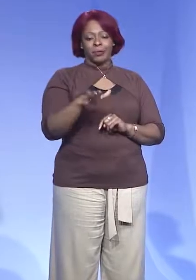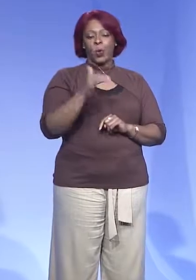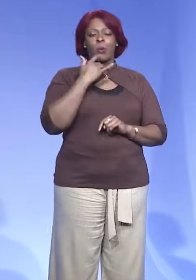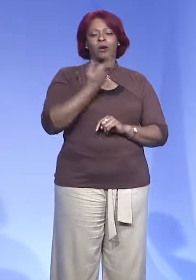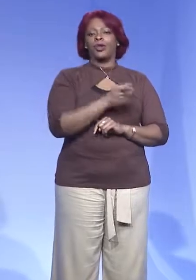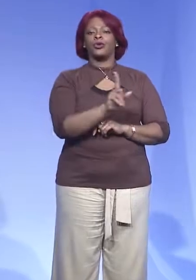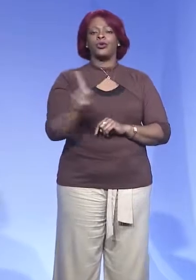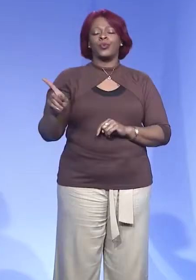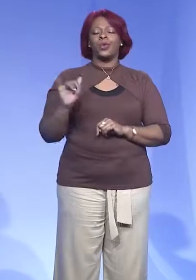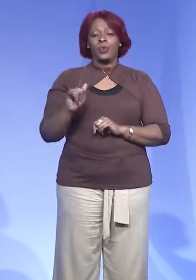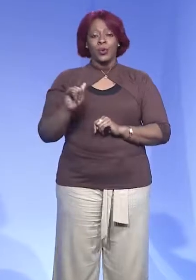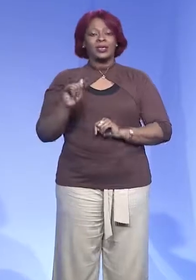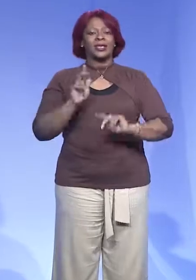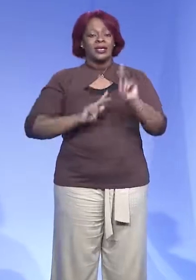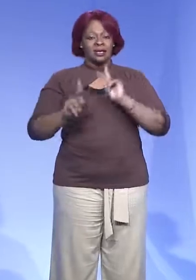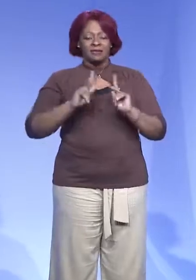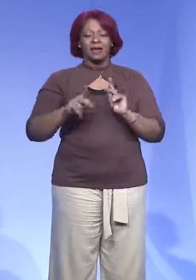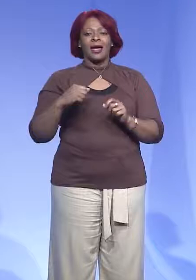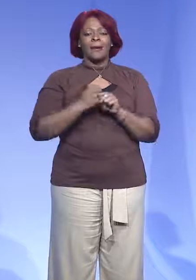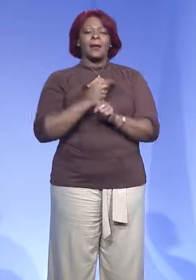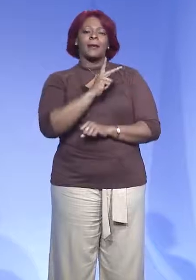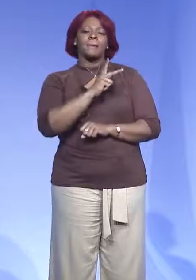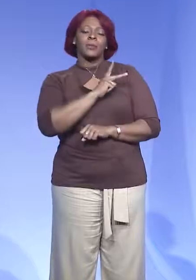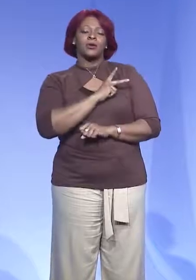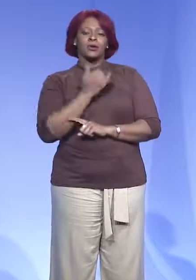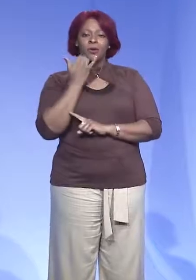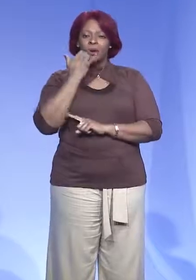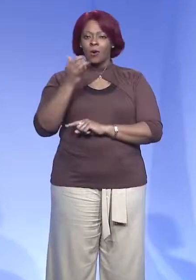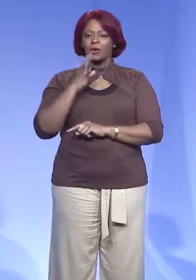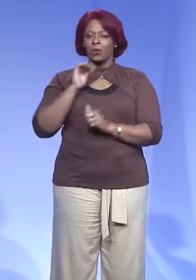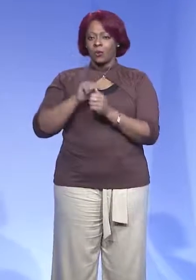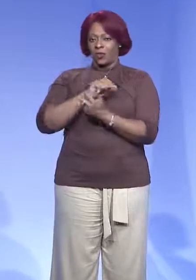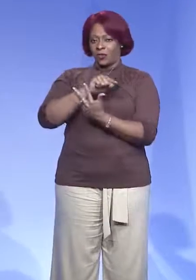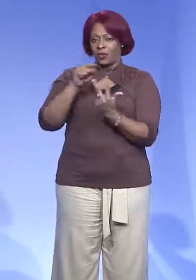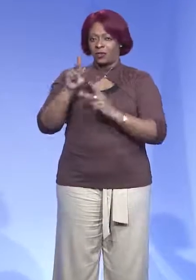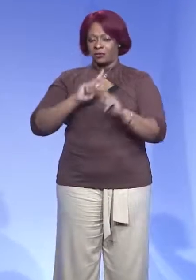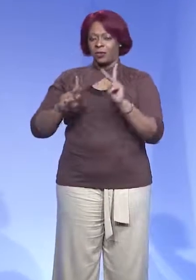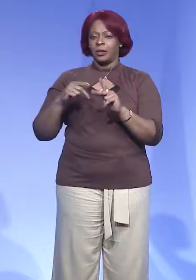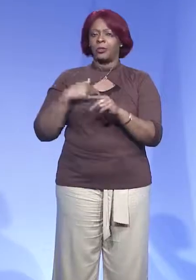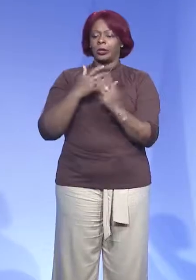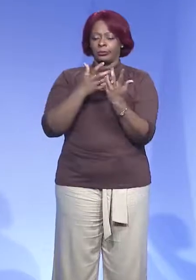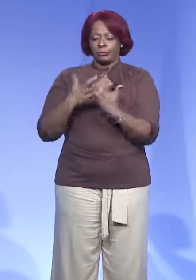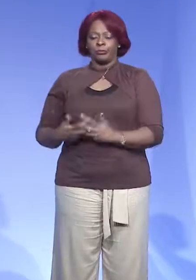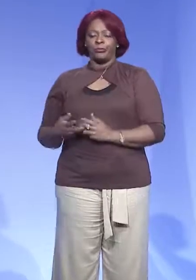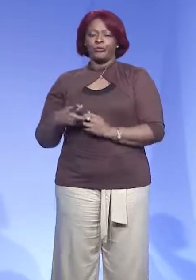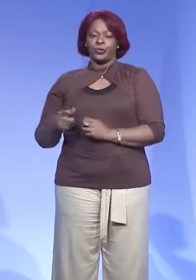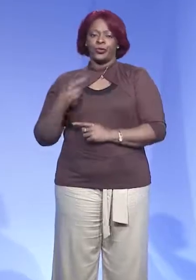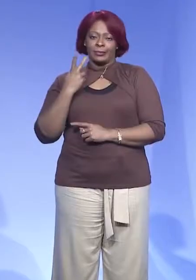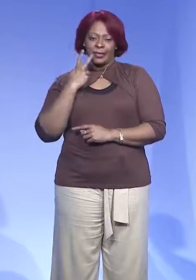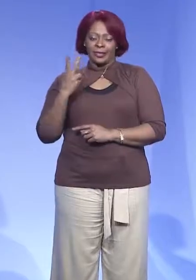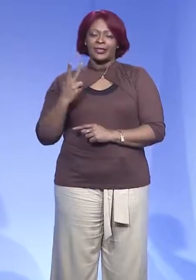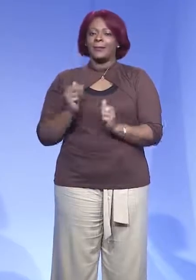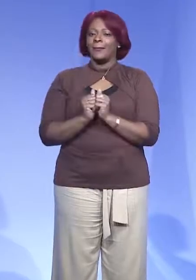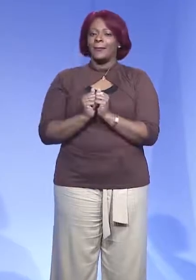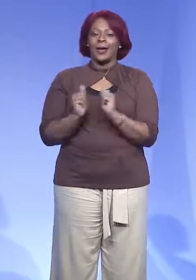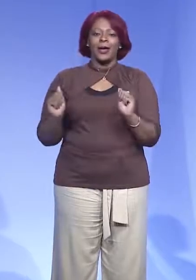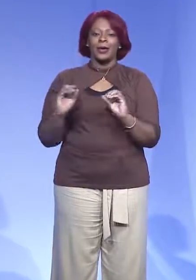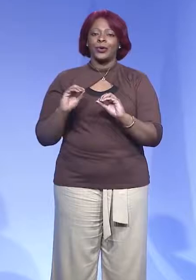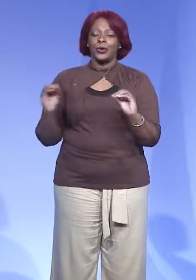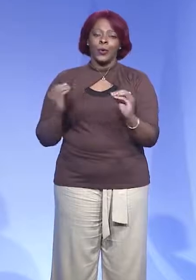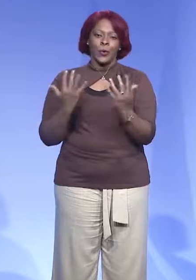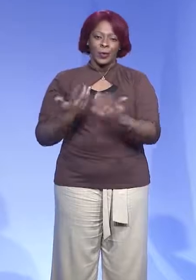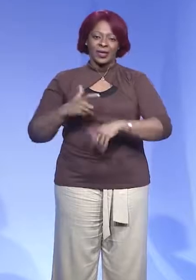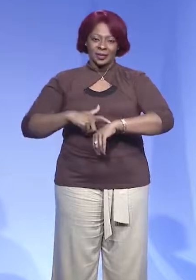Those individuals, I made a personal call and spoke with each of them, and we made arrangements for them to be seen without any wait,